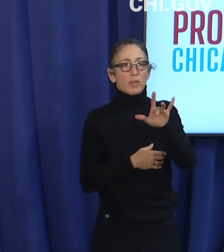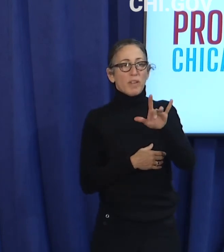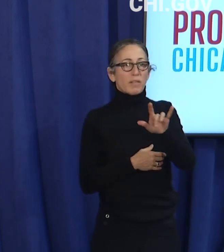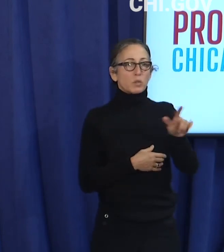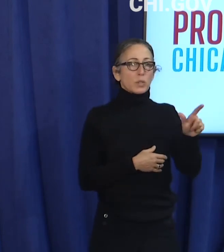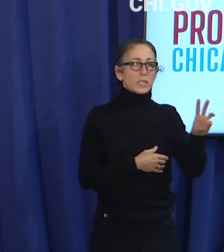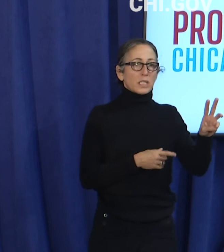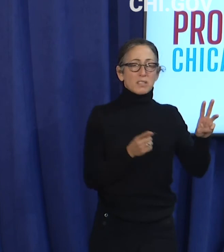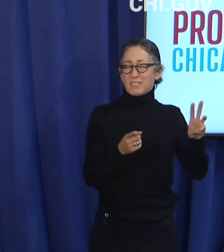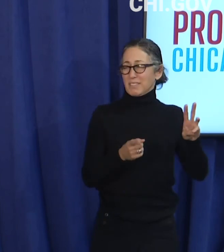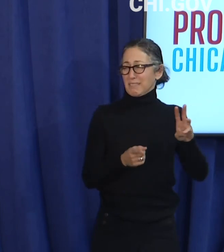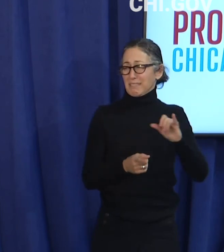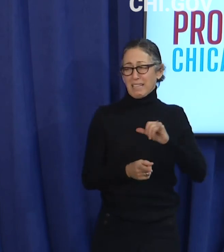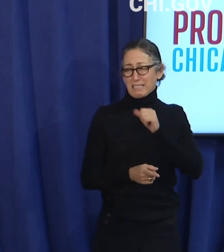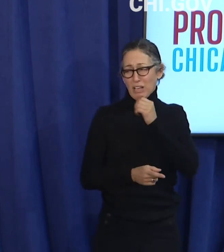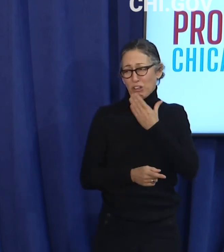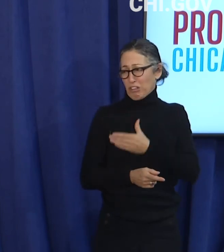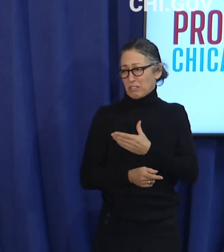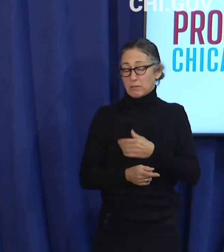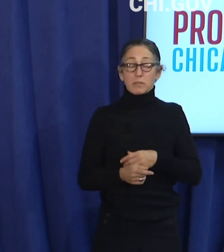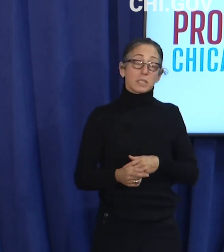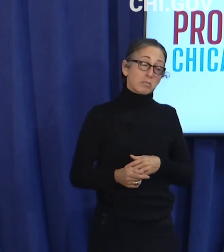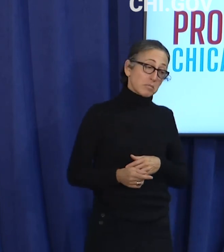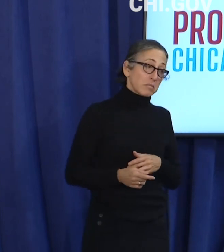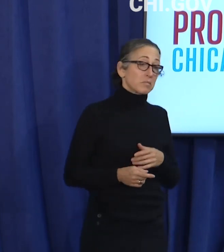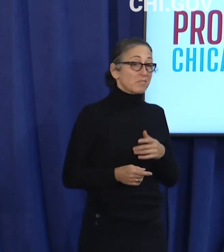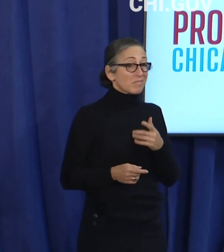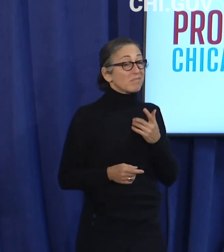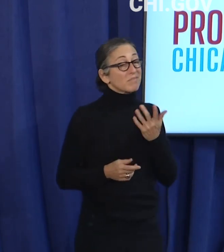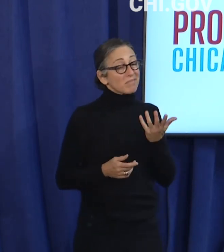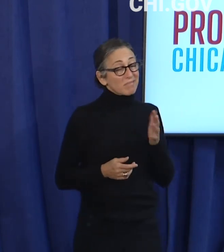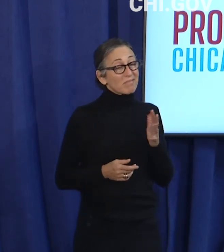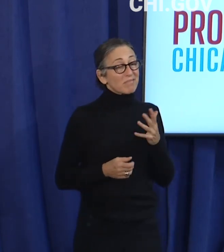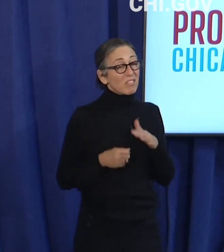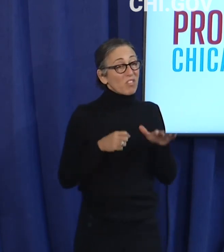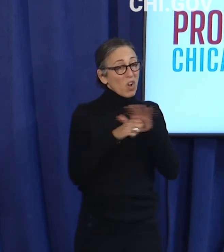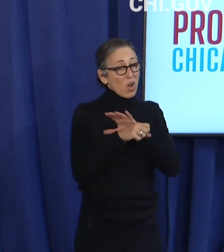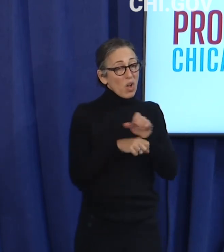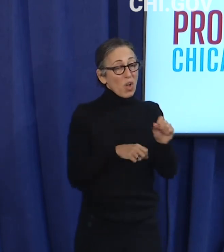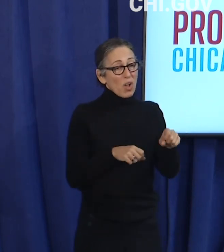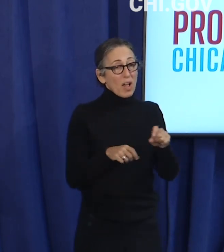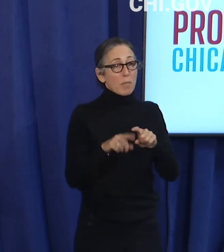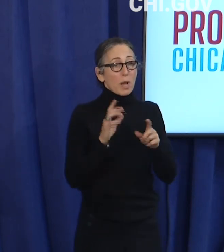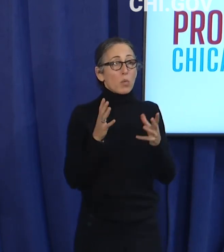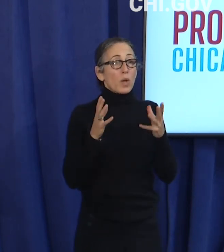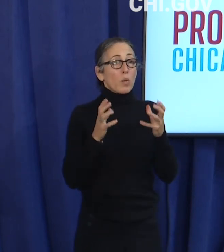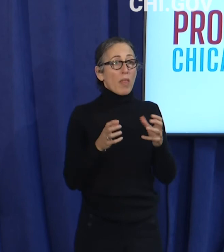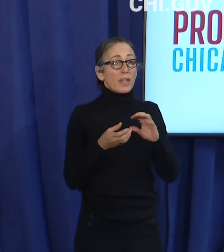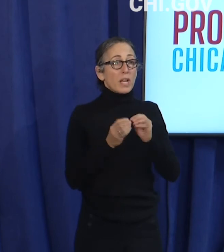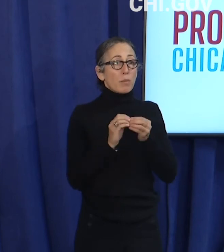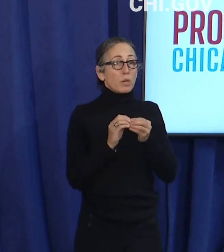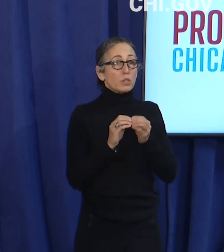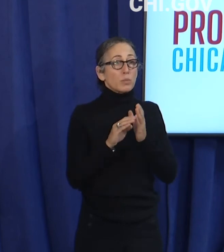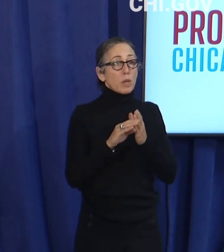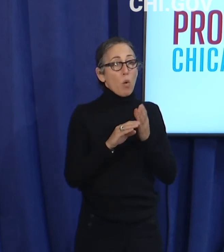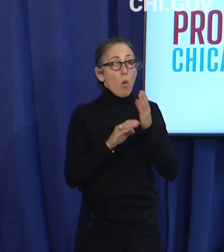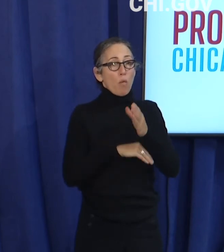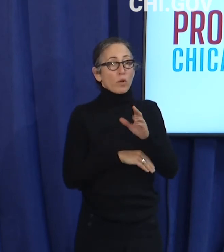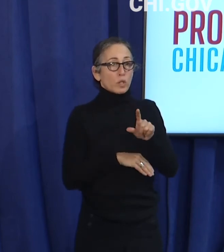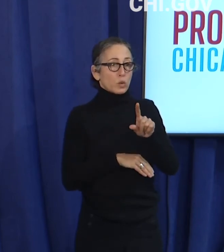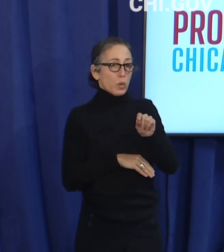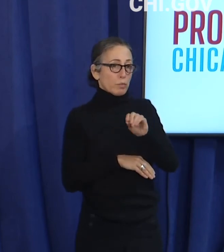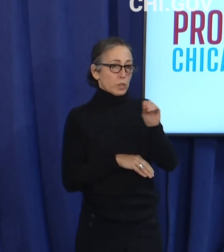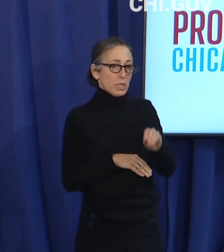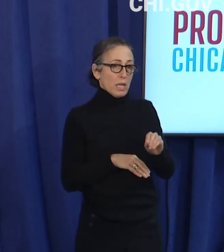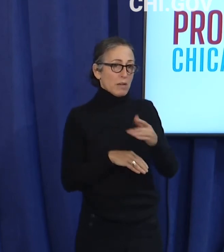That's not good. It's, we're pretty full. We want to see that number stay over 20%, certainly. That's across the whole